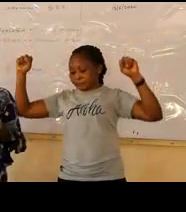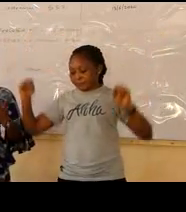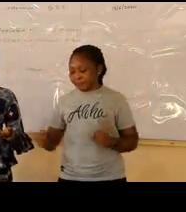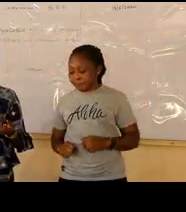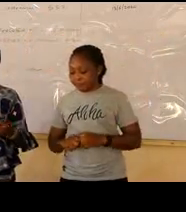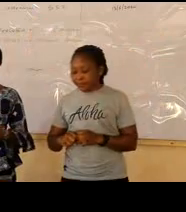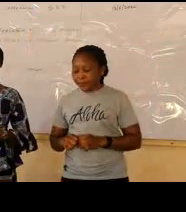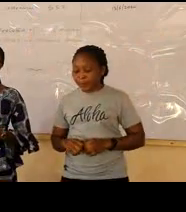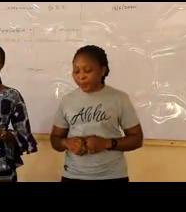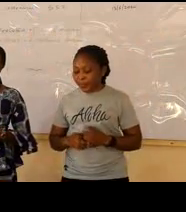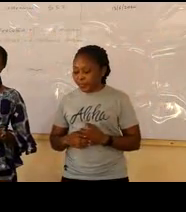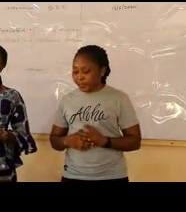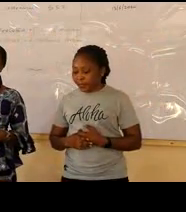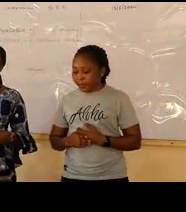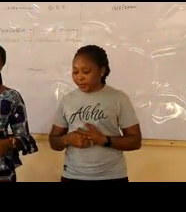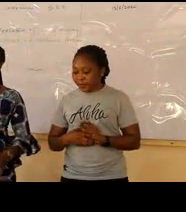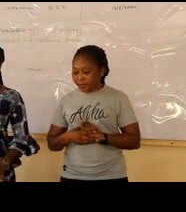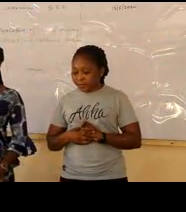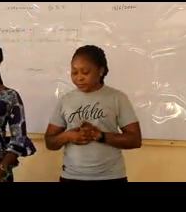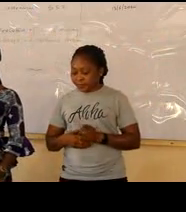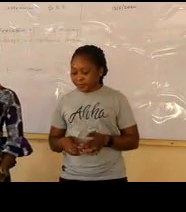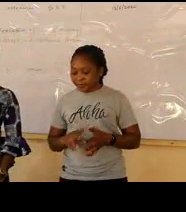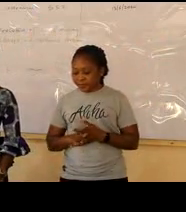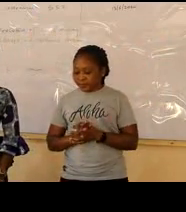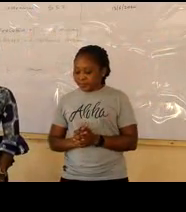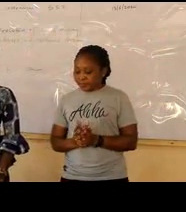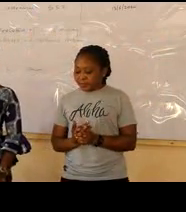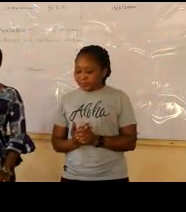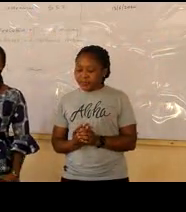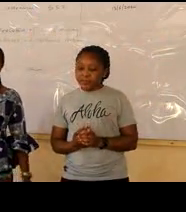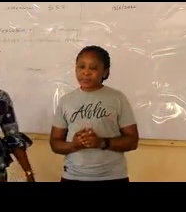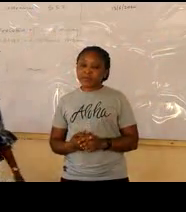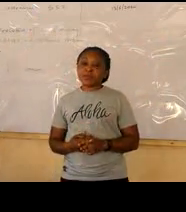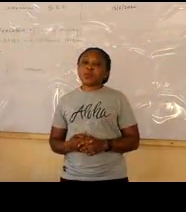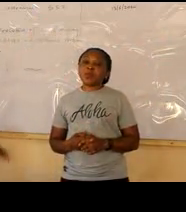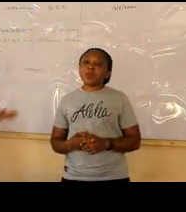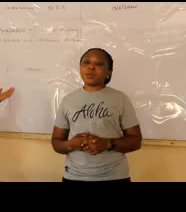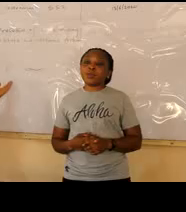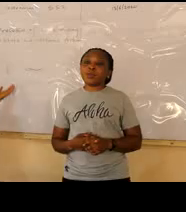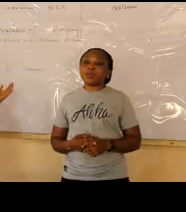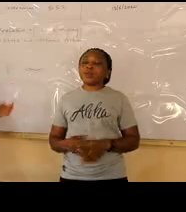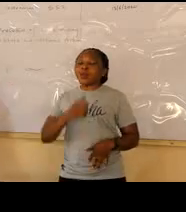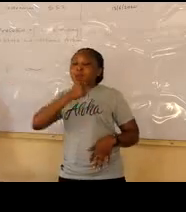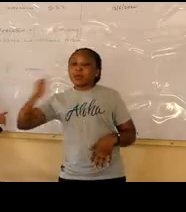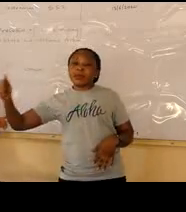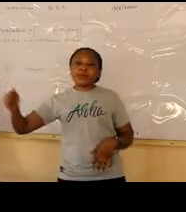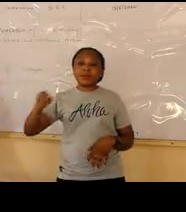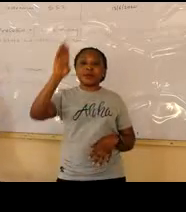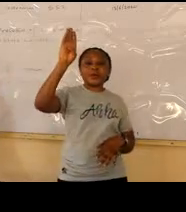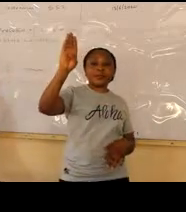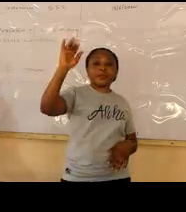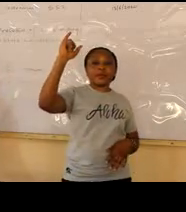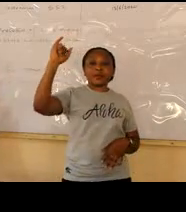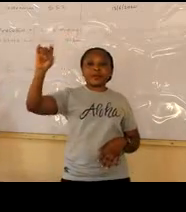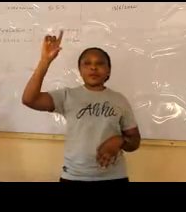by the executive or by the president. Then we said that a bill is just a